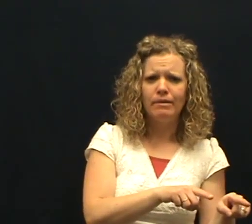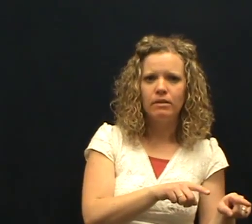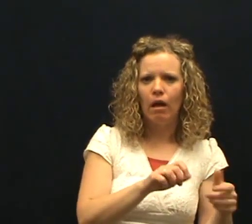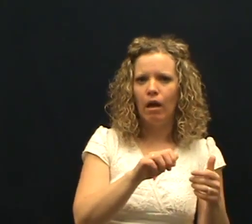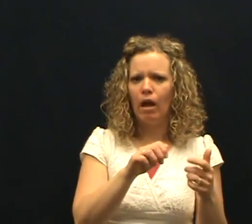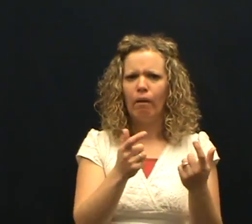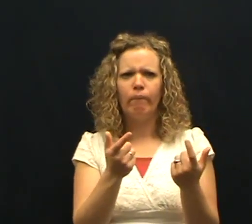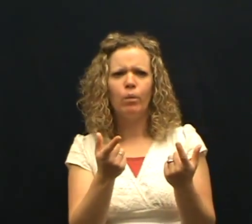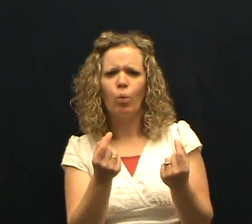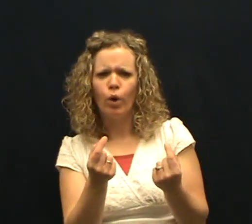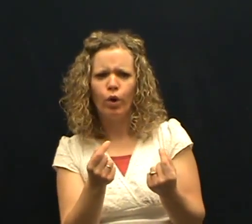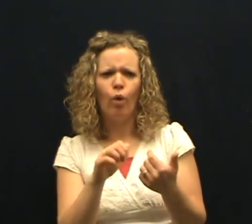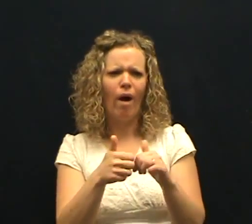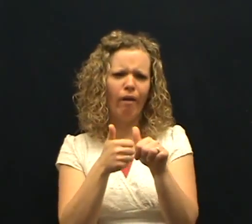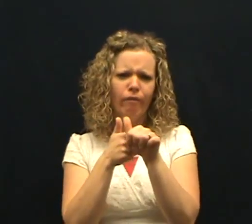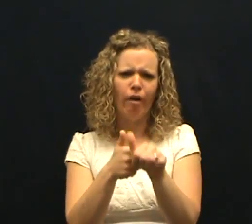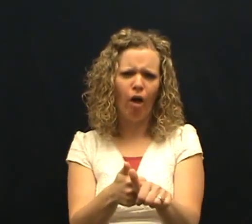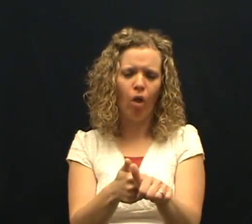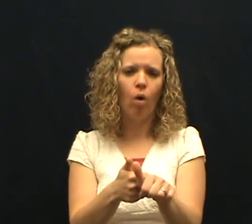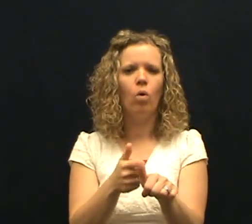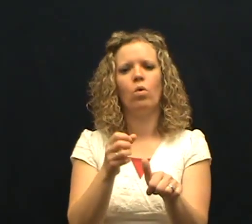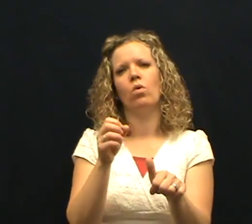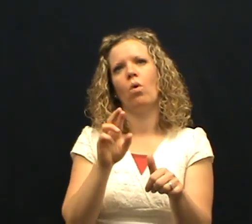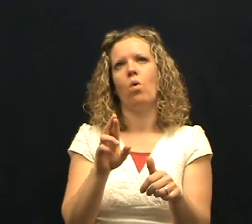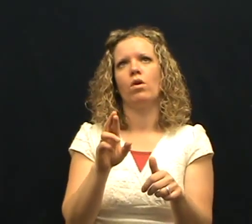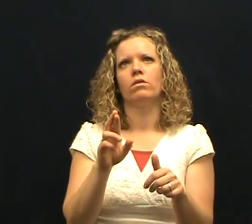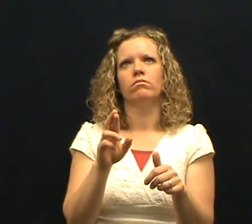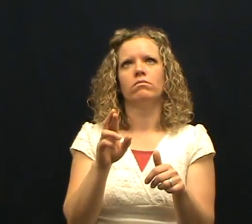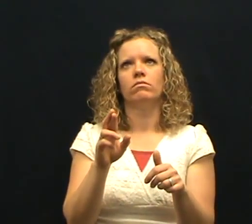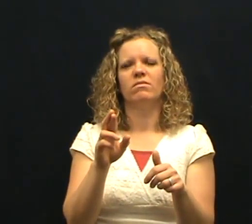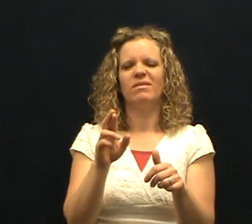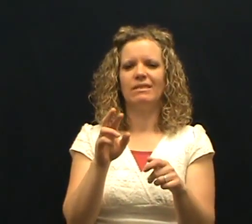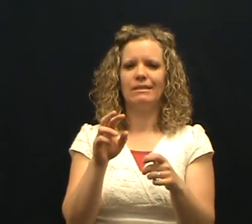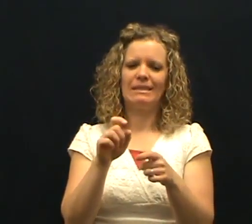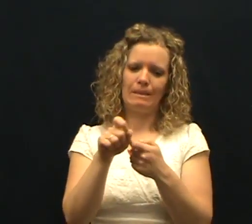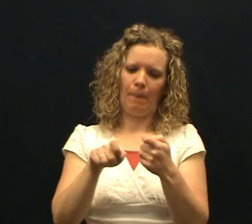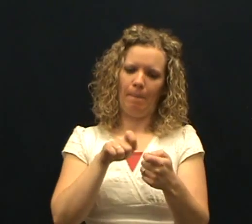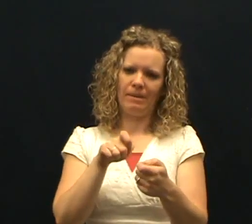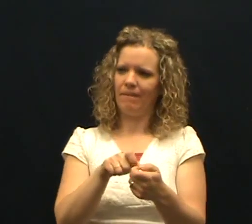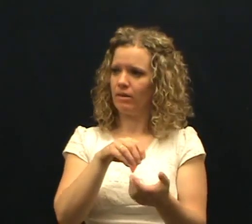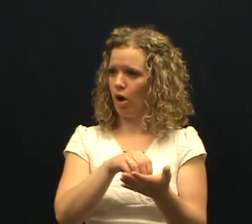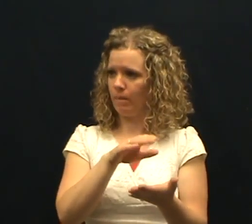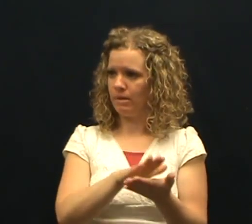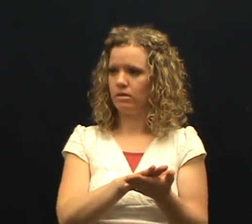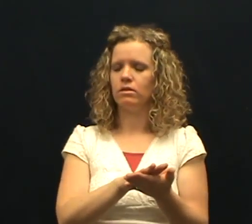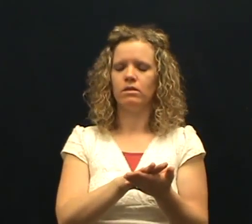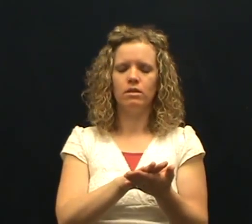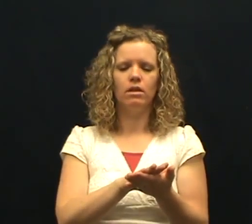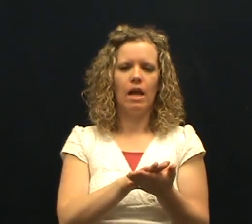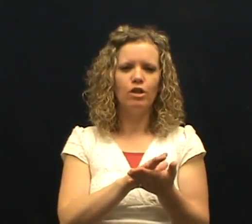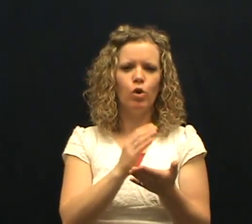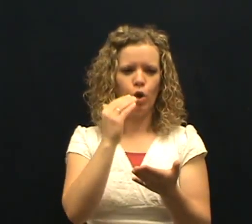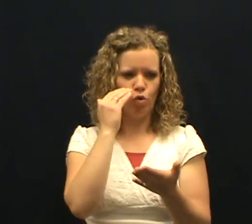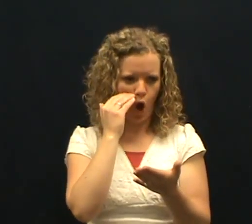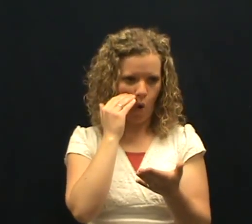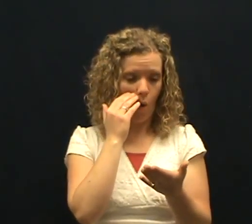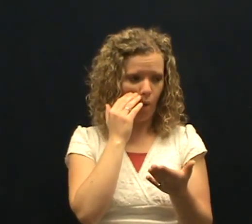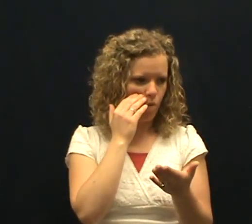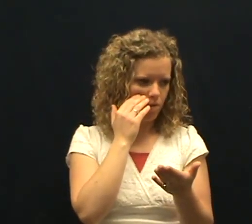follow them, or even in terms of specific documents, what are the procedures involving each of your documents.